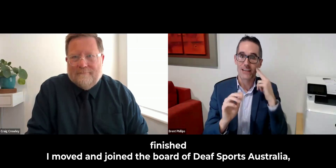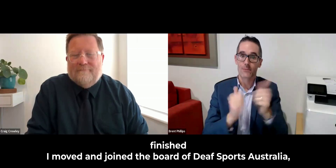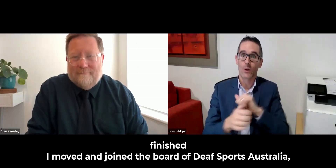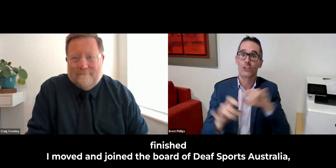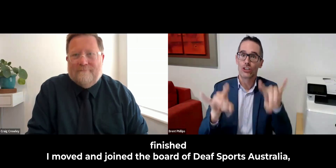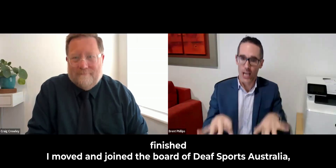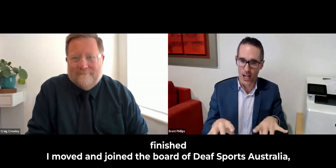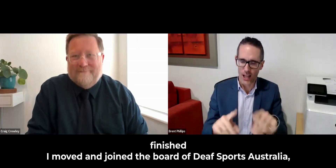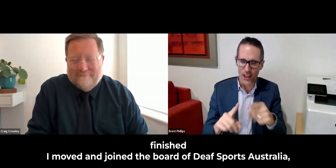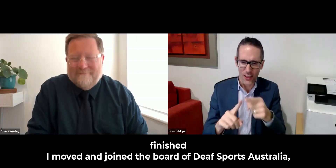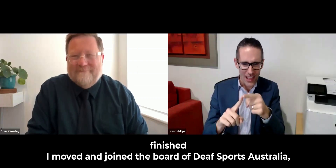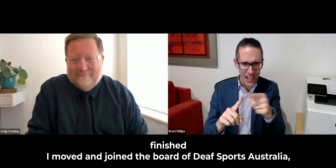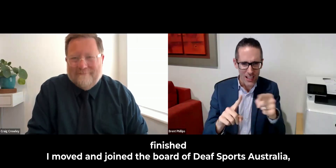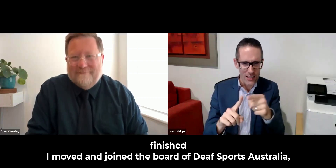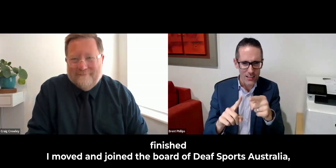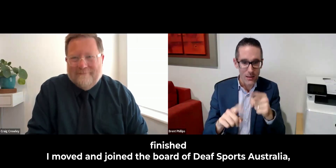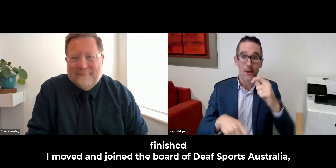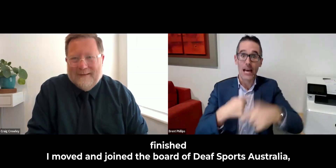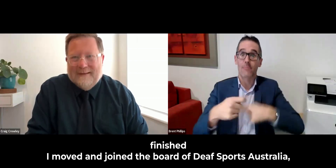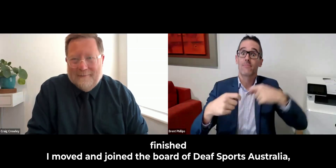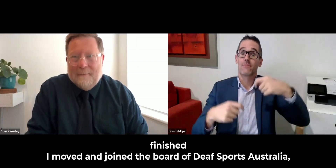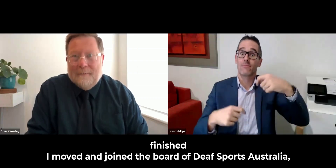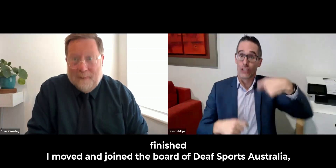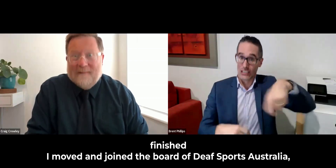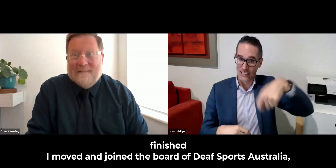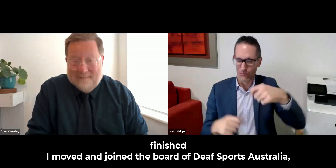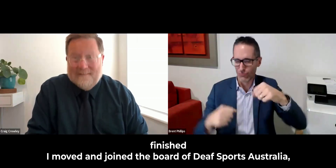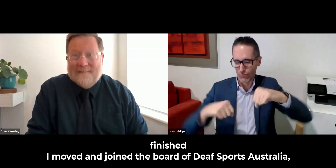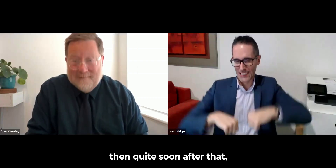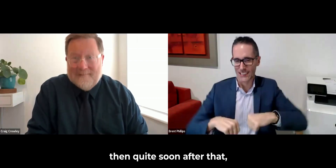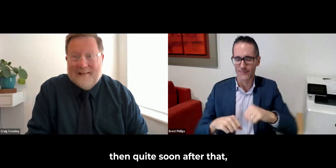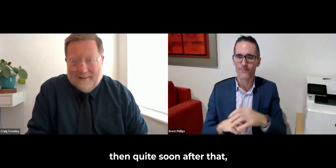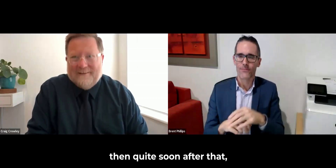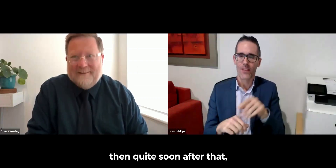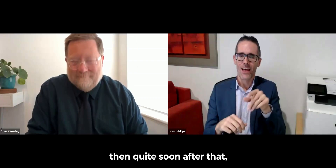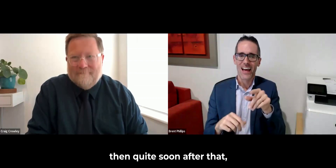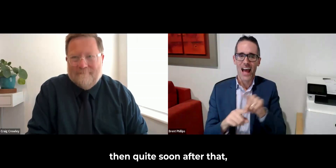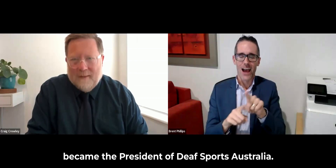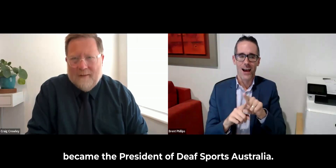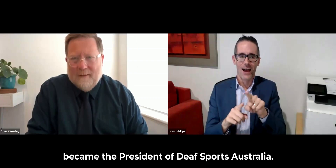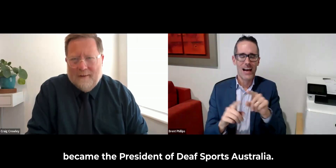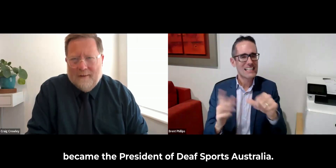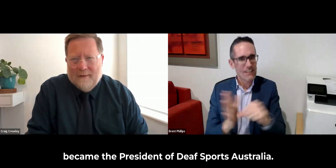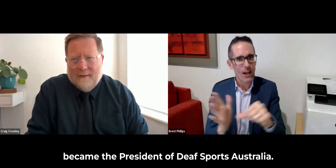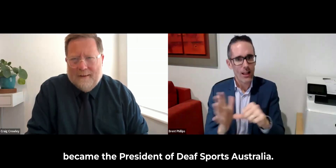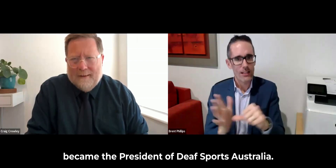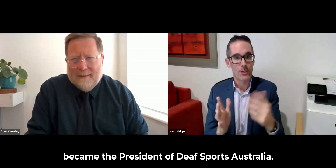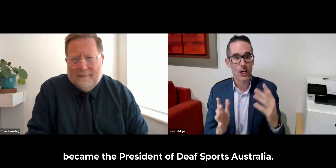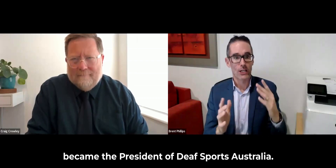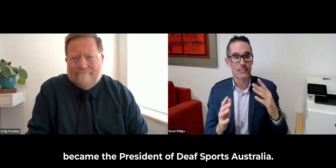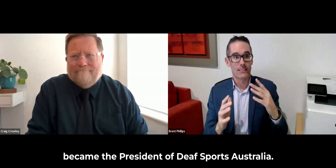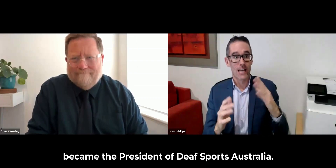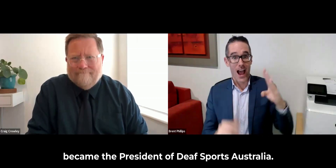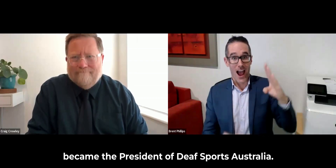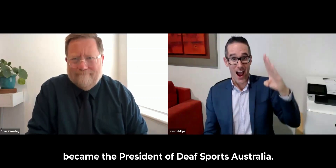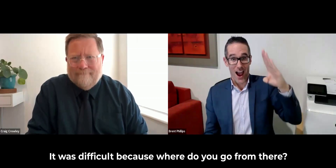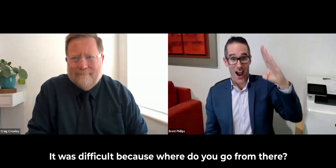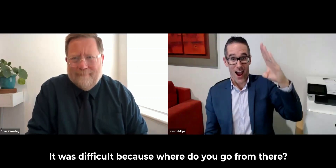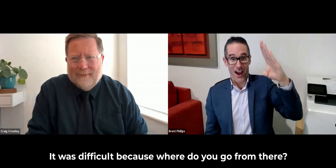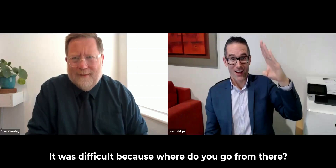moved into and joined the board of Deaf Sports Australia. Then, quite soon after that, became the president of Deaf Sports Australia. It was